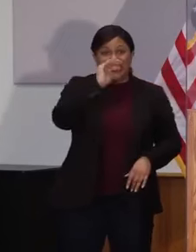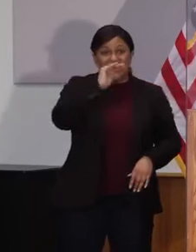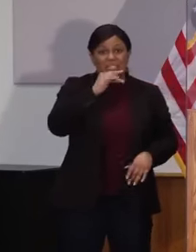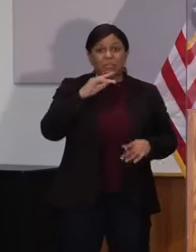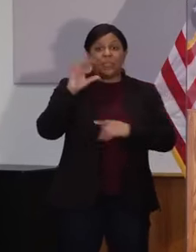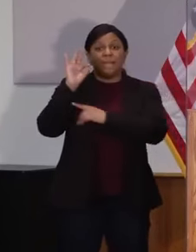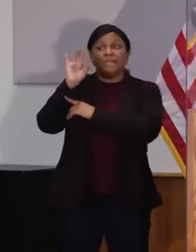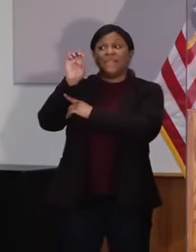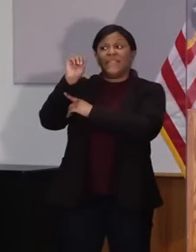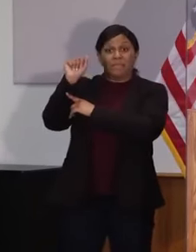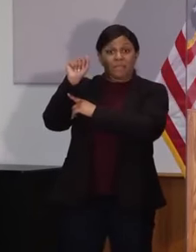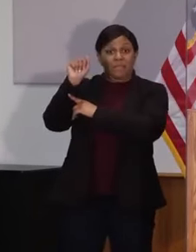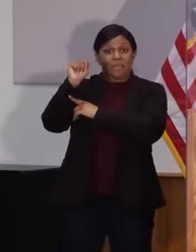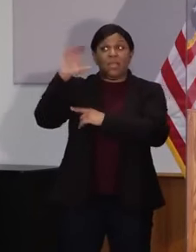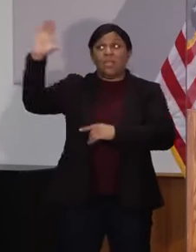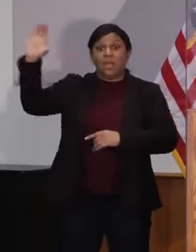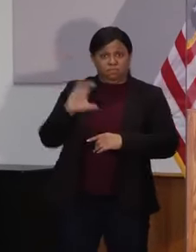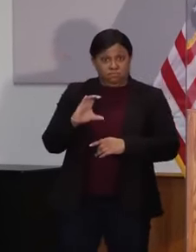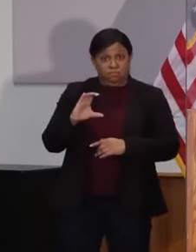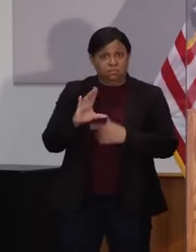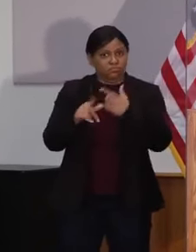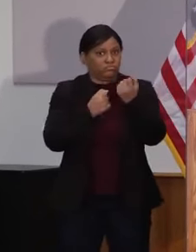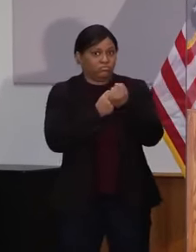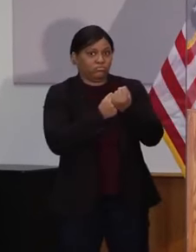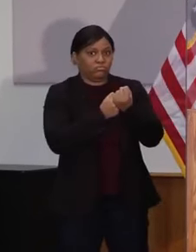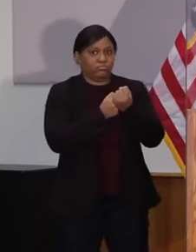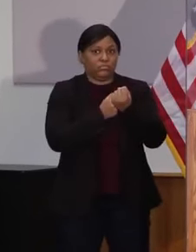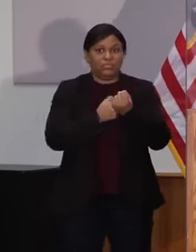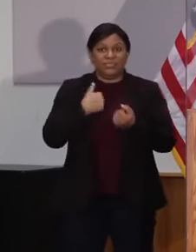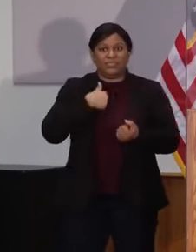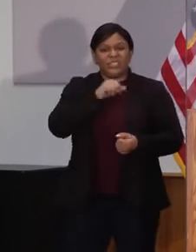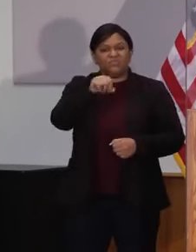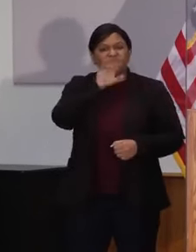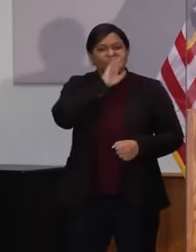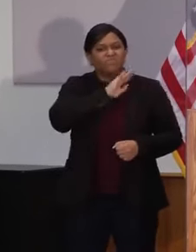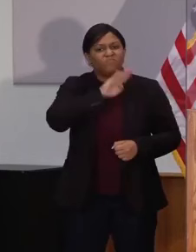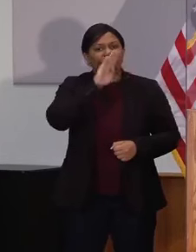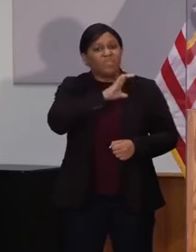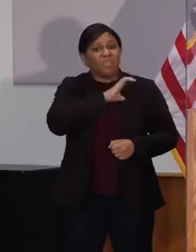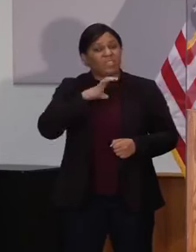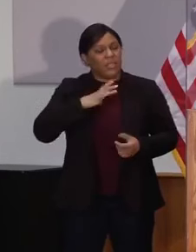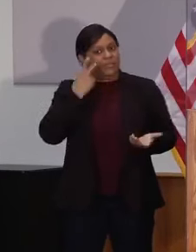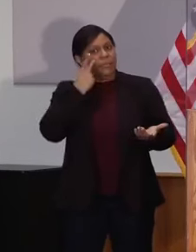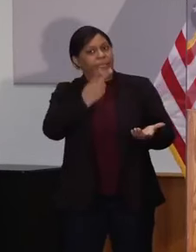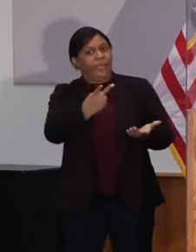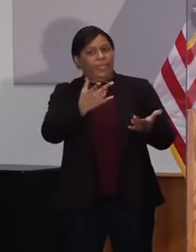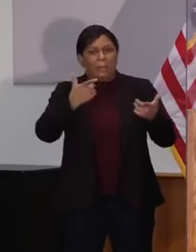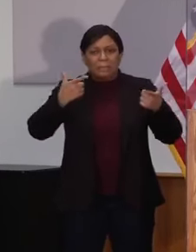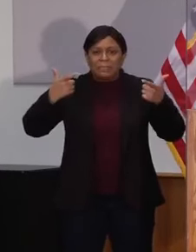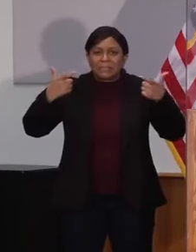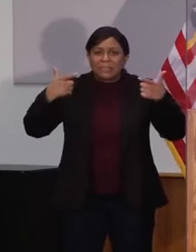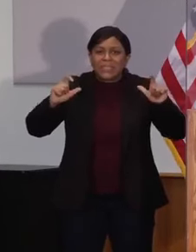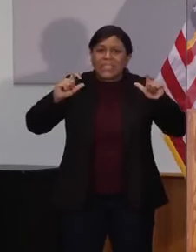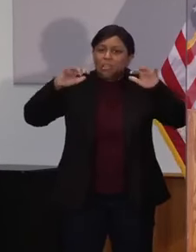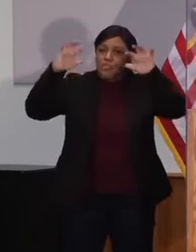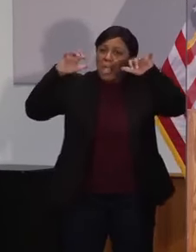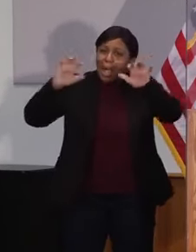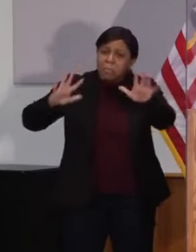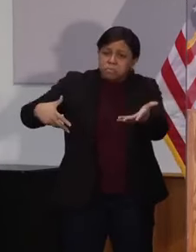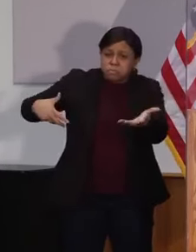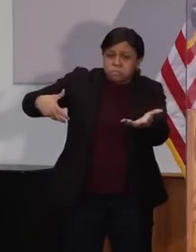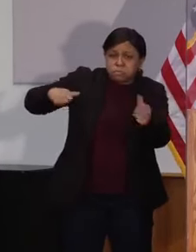what I saw as a member of Congress, it was the most frustrating thing in the world to see a heavy 9-inch rain and a landslide and wipe out a township bridge,